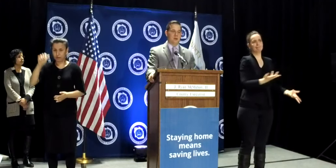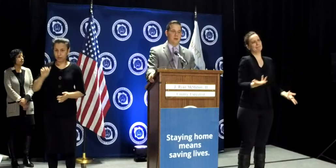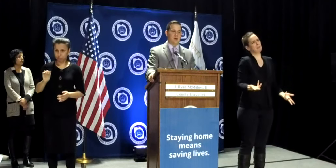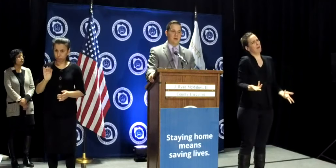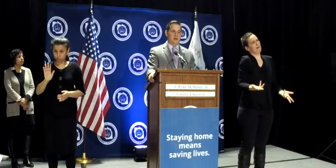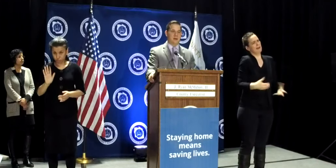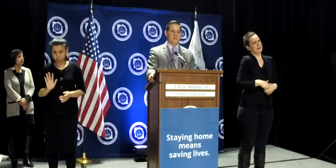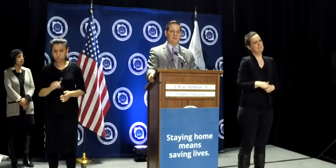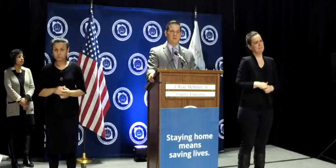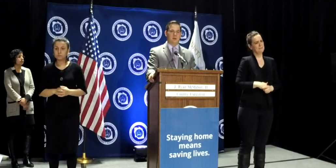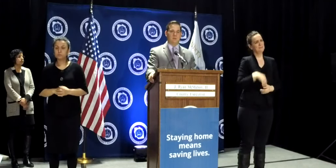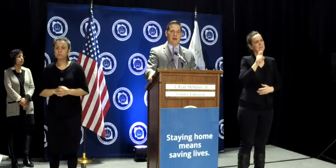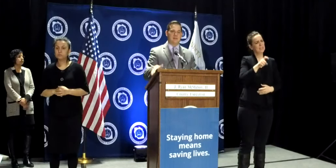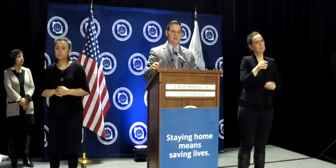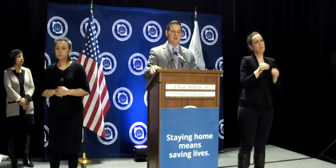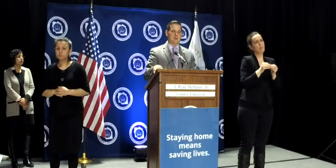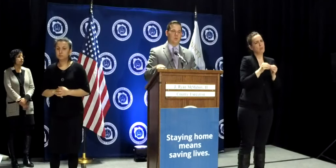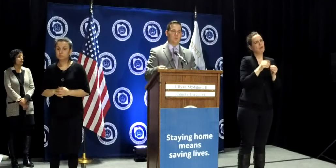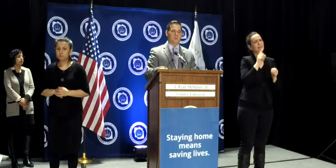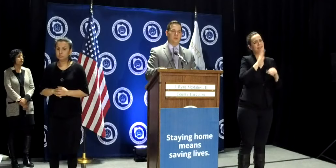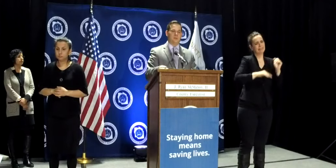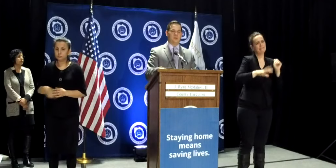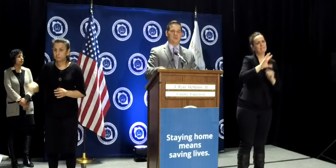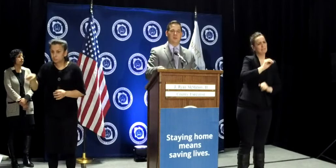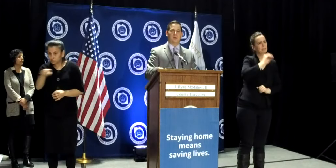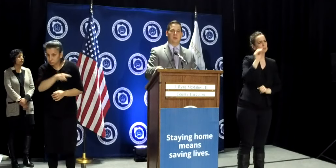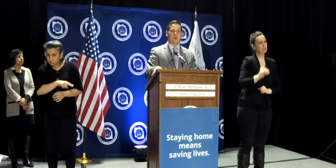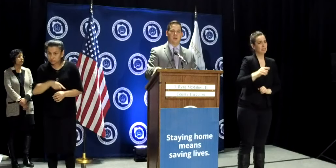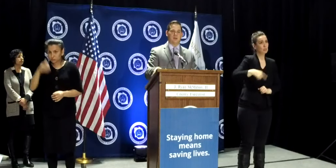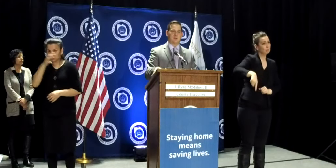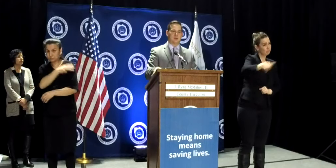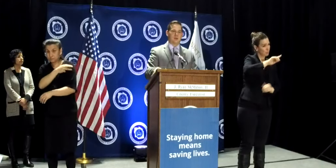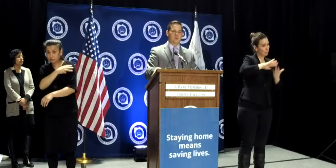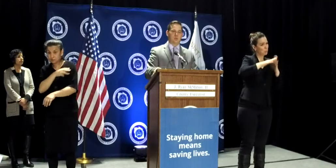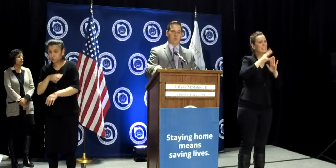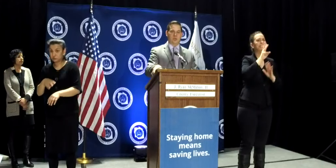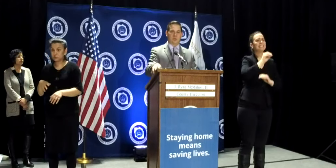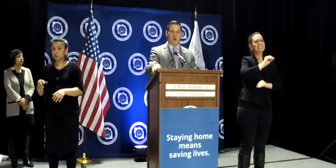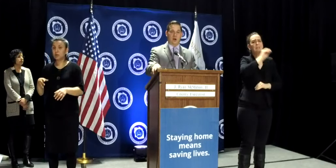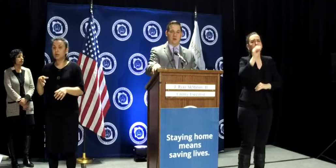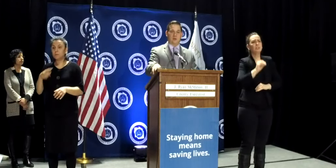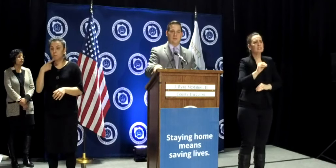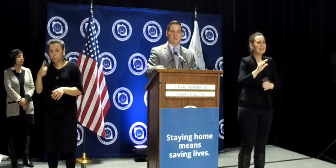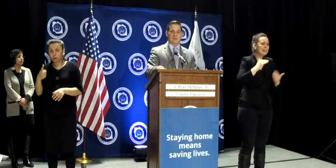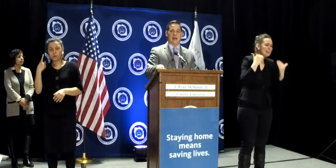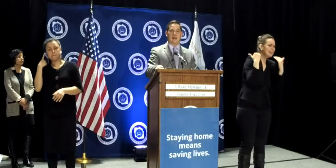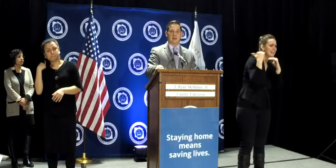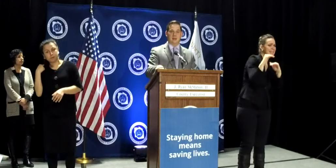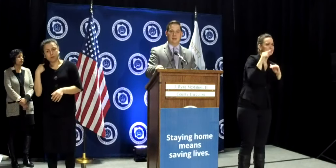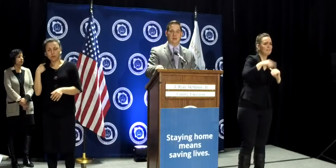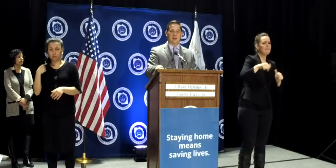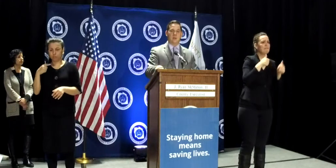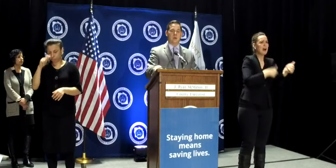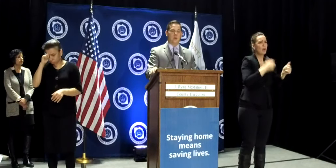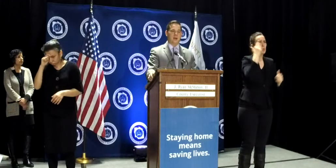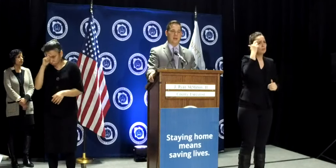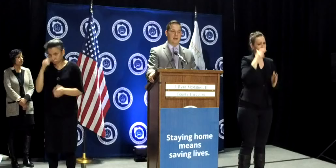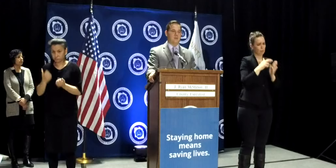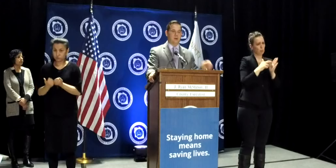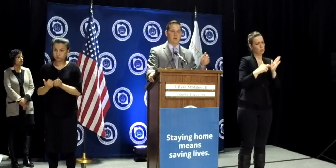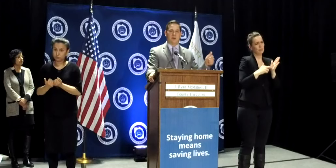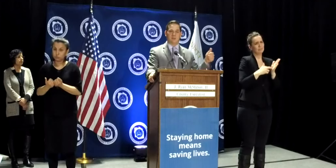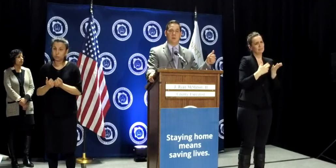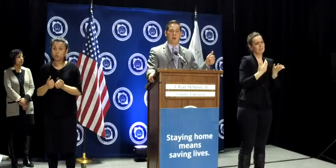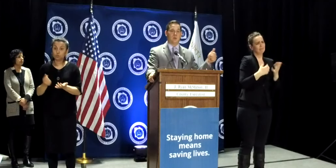50. And if everybody buys in, we'll be in a position to make our case to restart society in the way